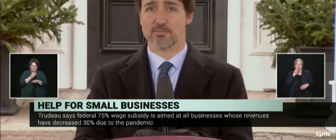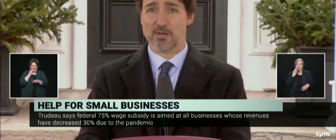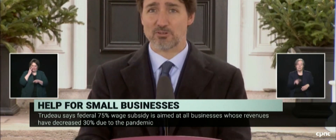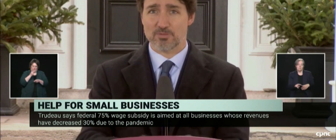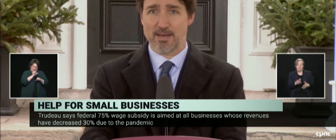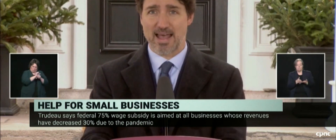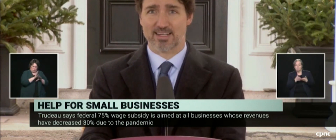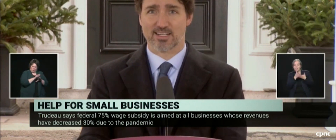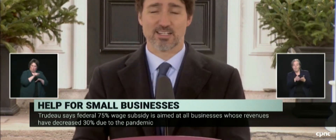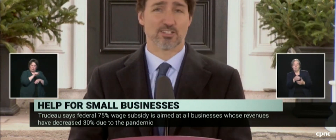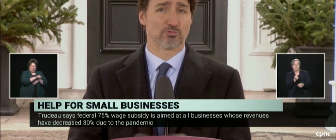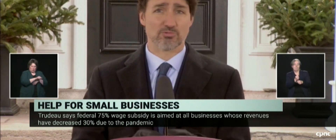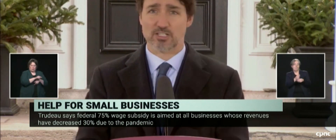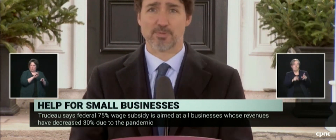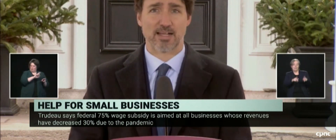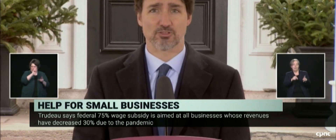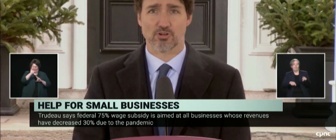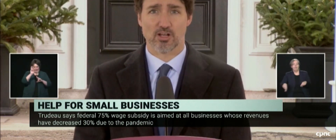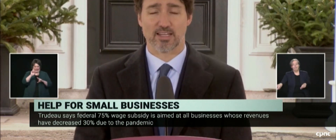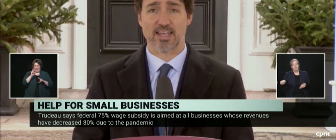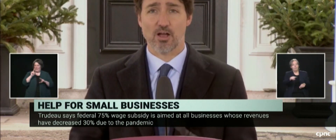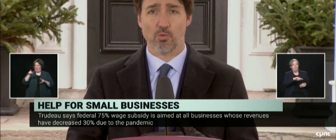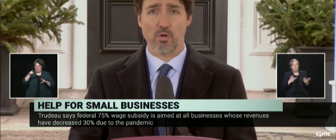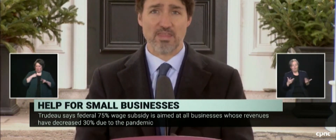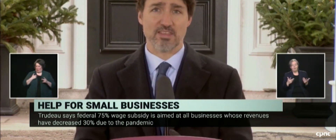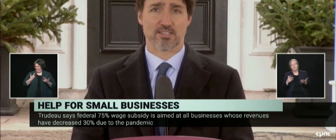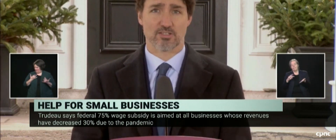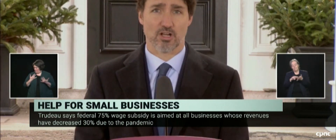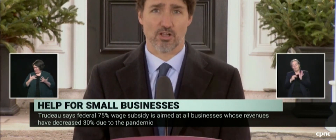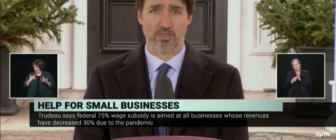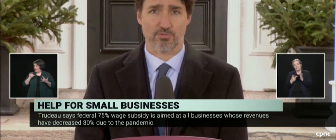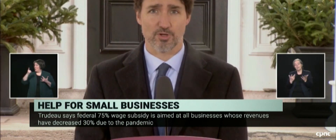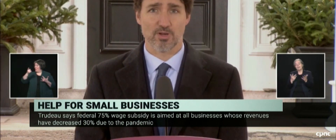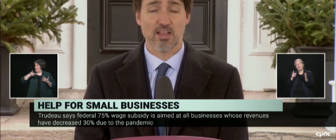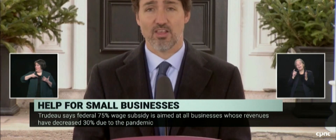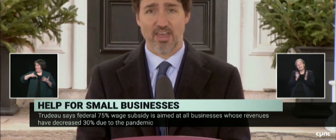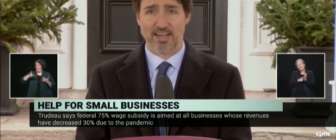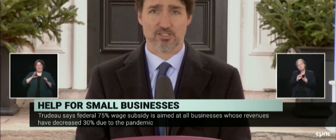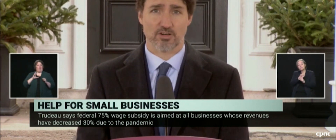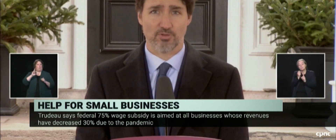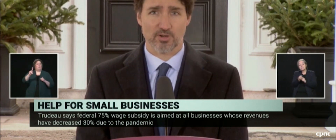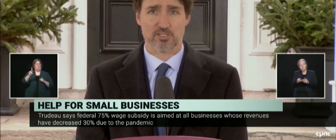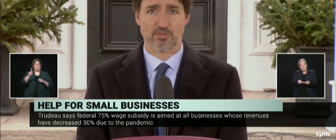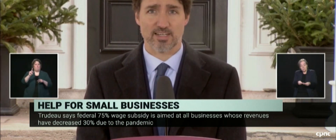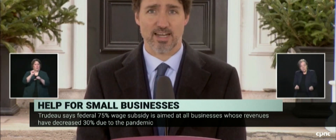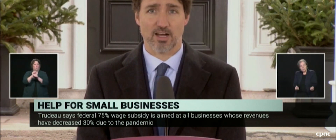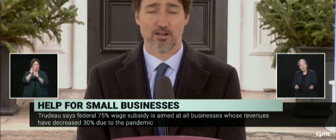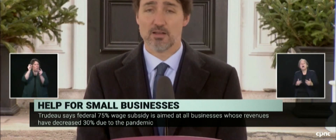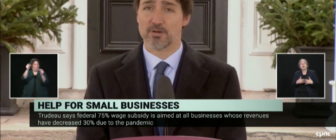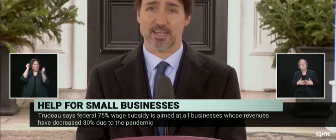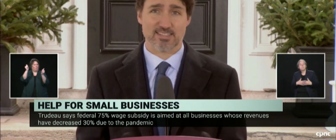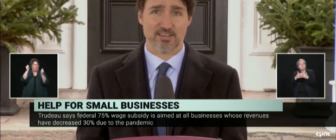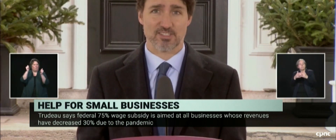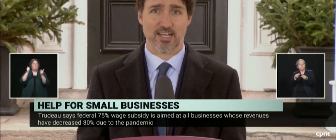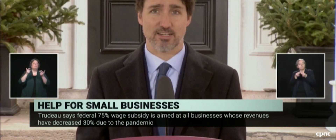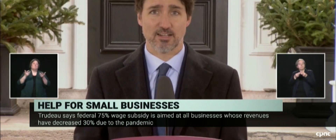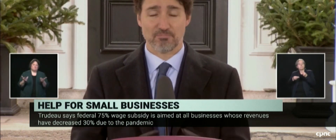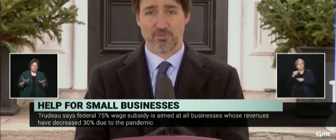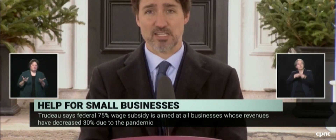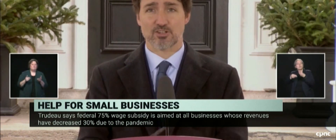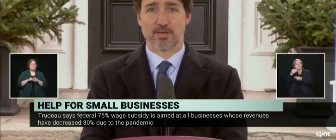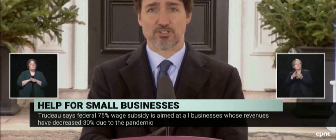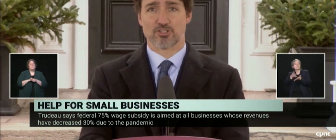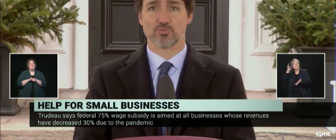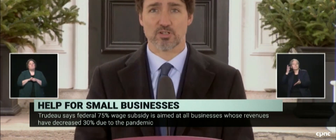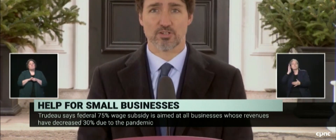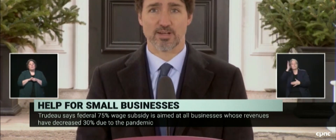capacity to bounce back, to rush back strongly when this is all through. That is our focus right now. But as I've said,